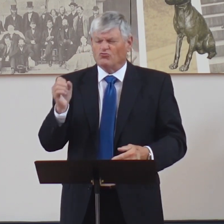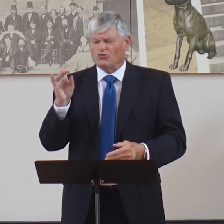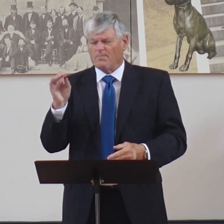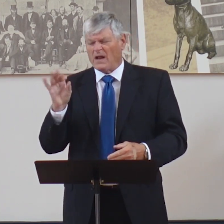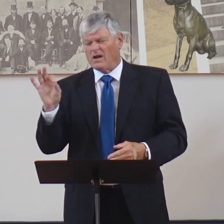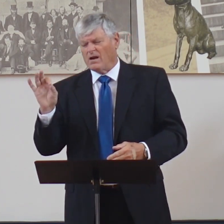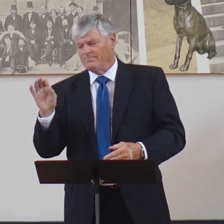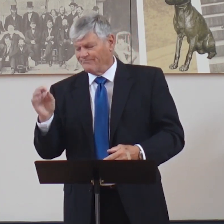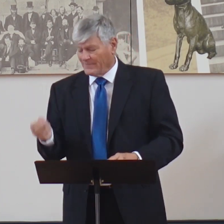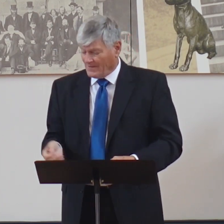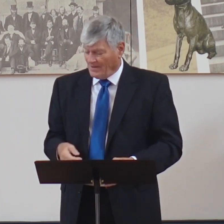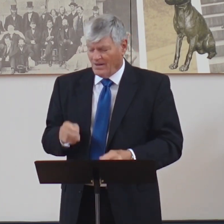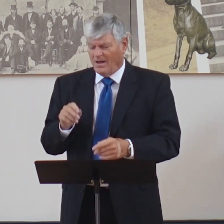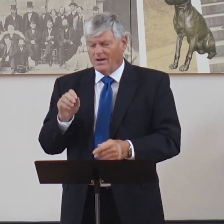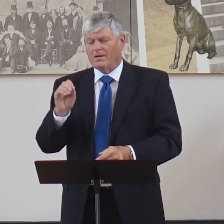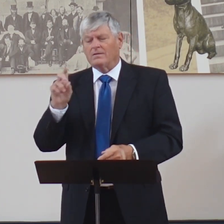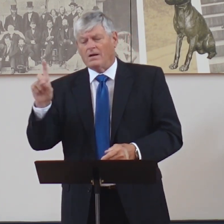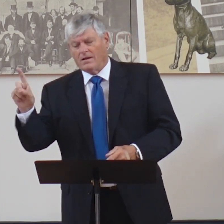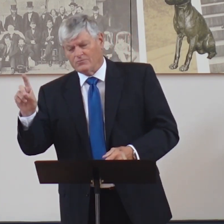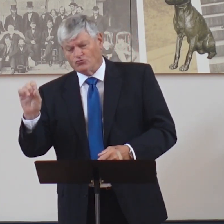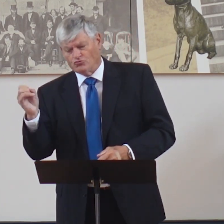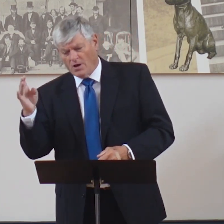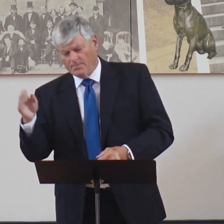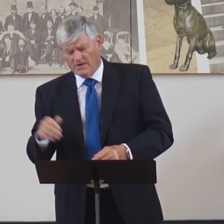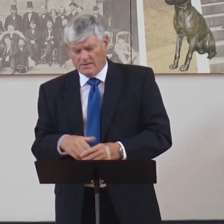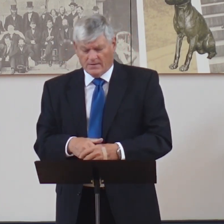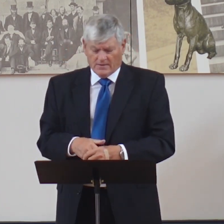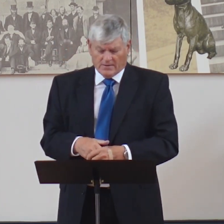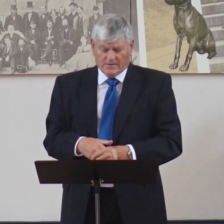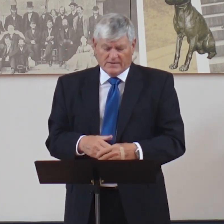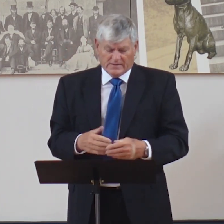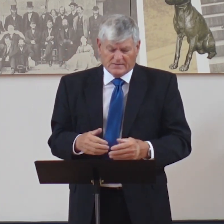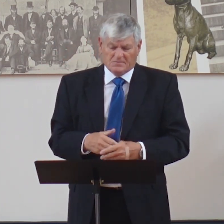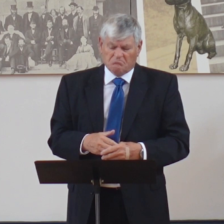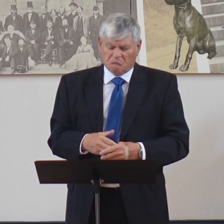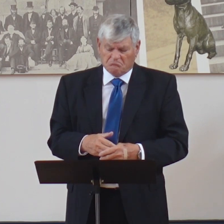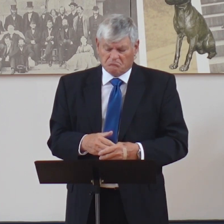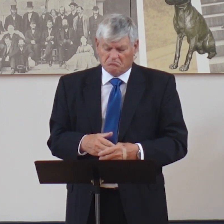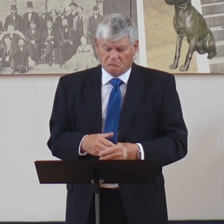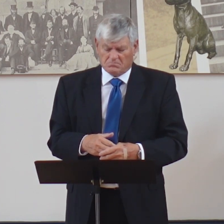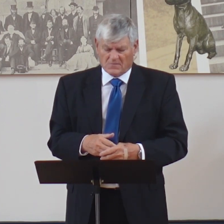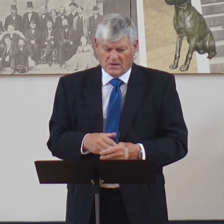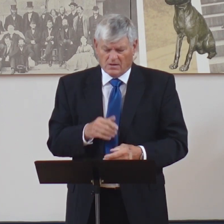have a job?" And she said, "Well, I'm doing some odd jobs here and there."